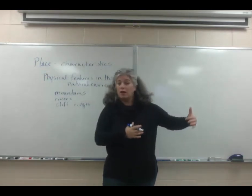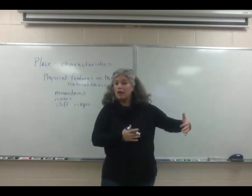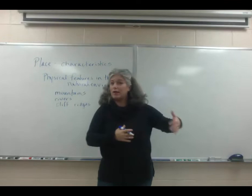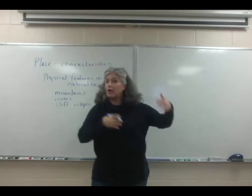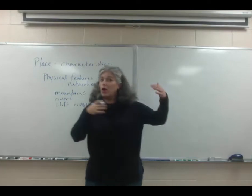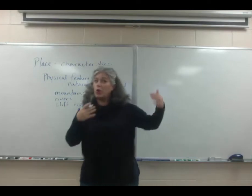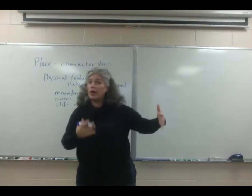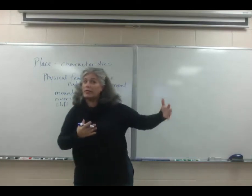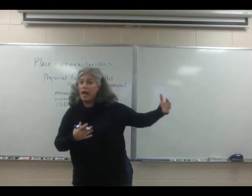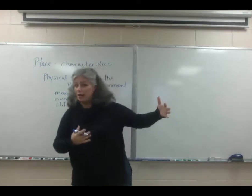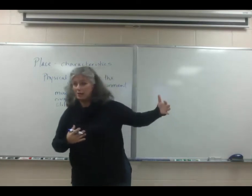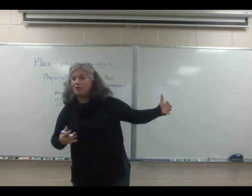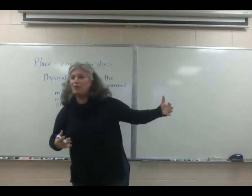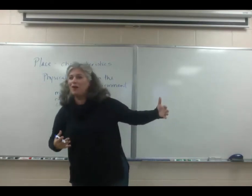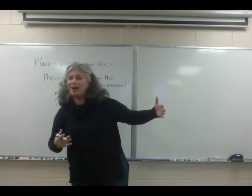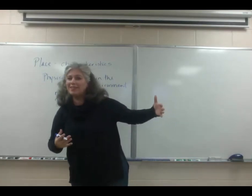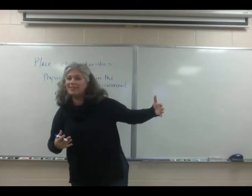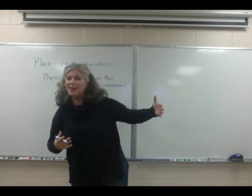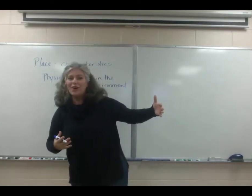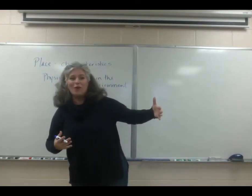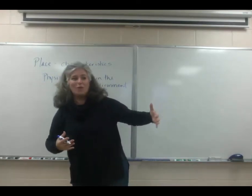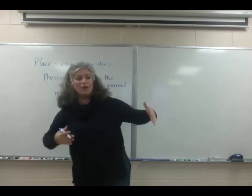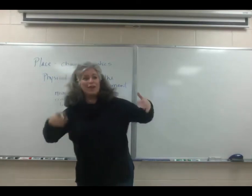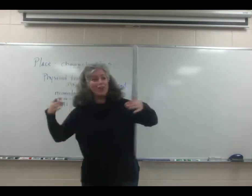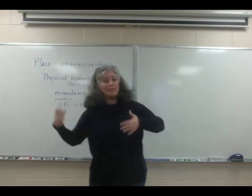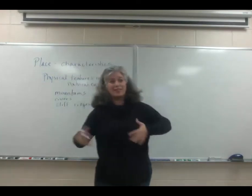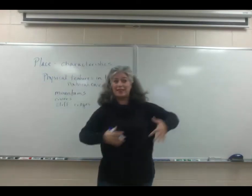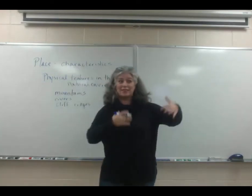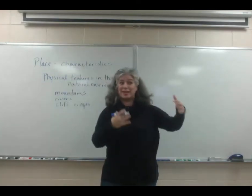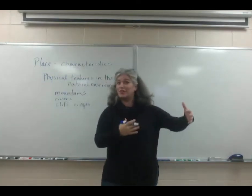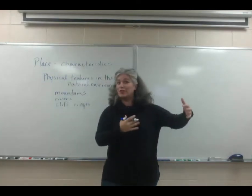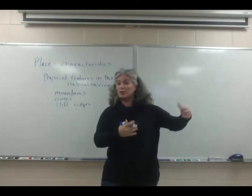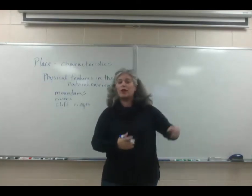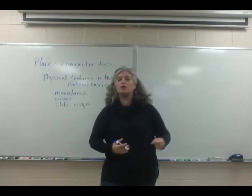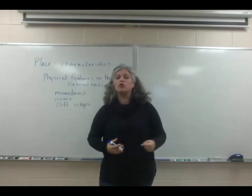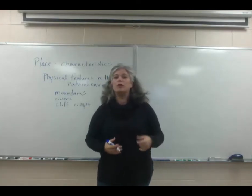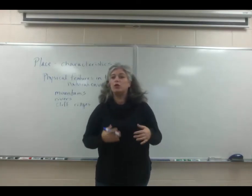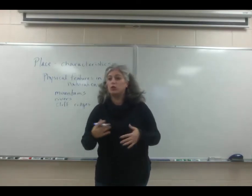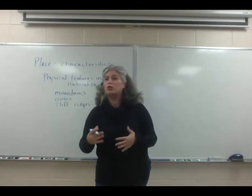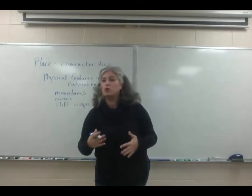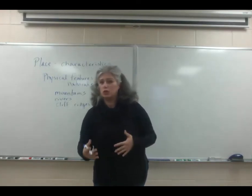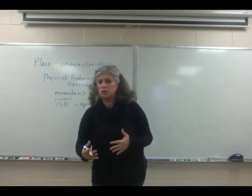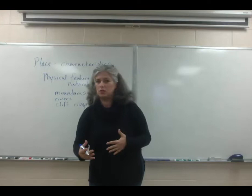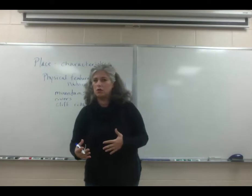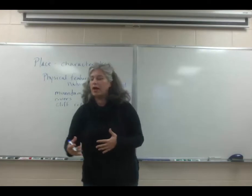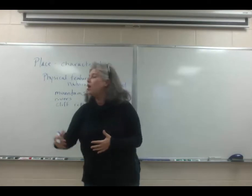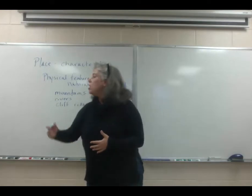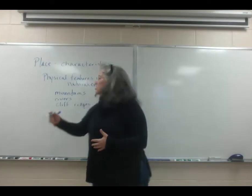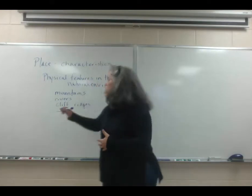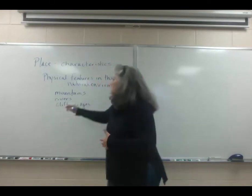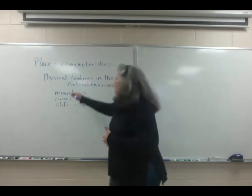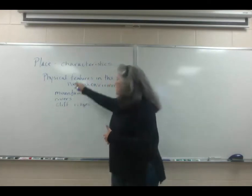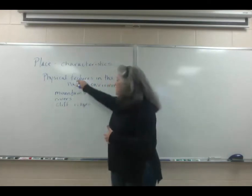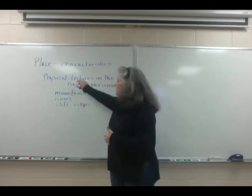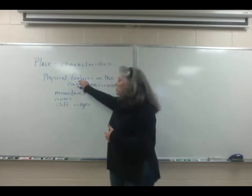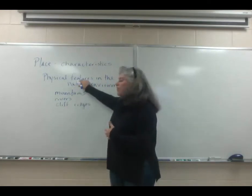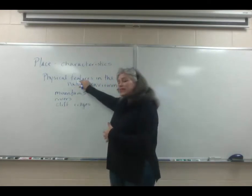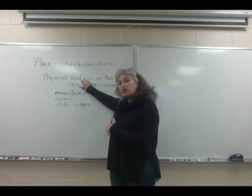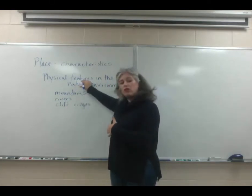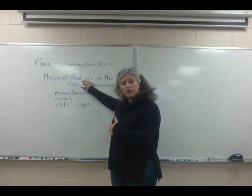like quicksand, right? Or being lost in the desert without too many resources, okay? So these physical features